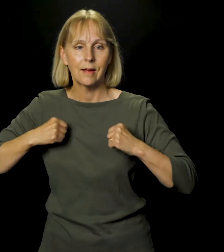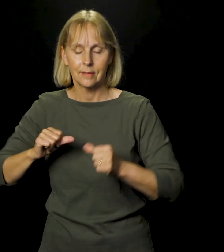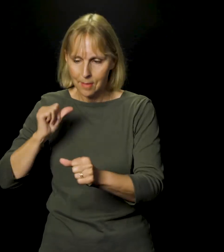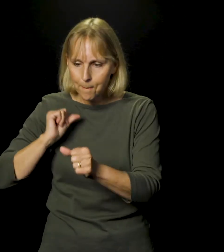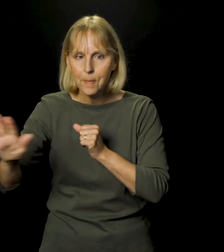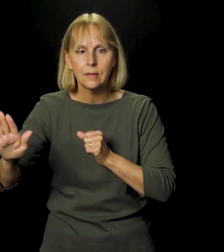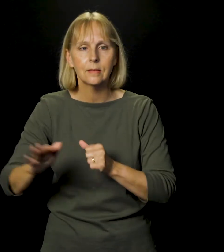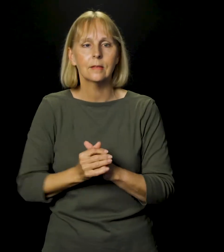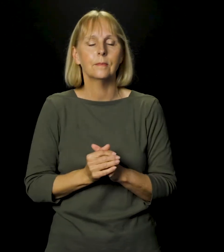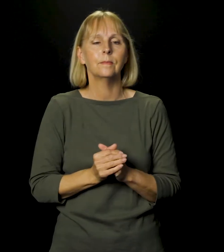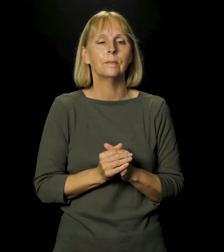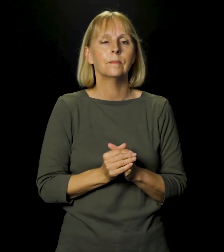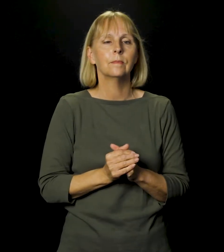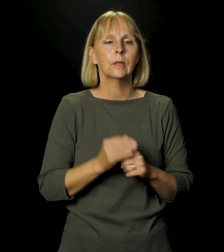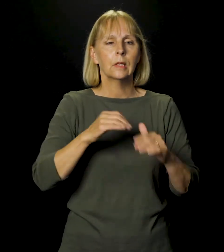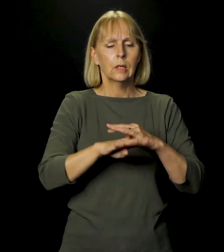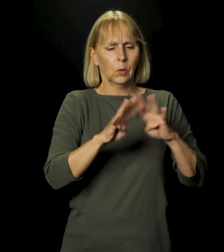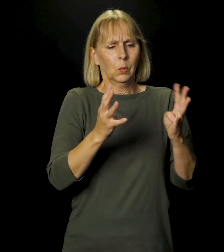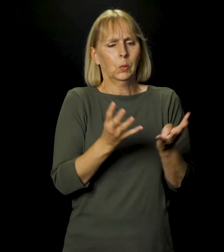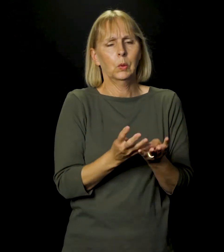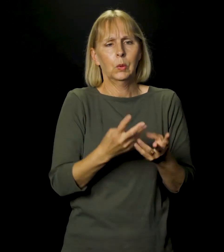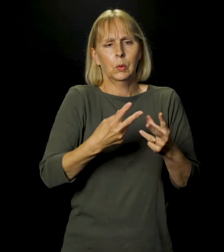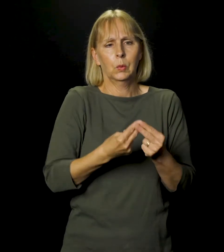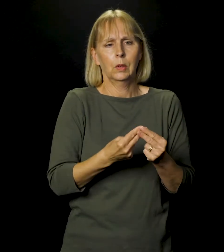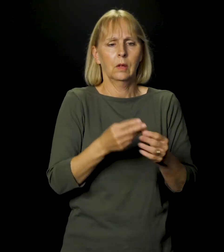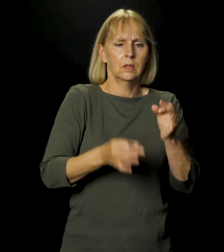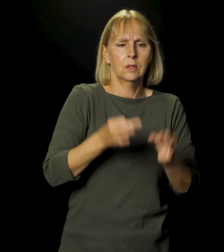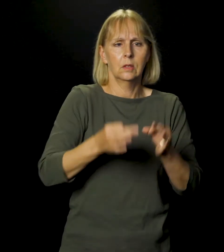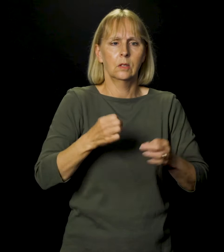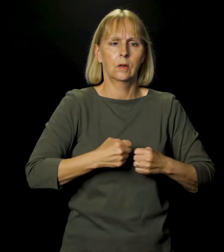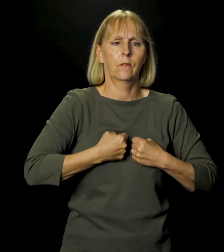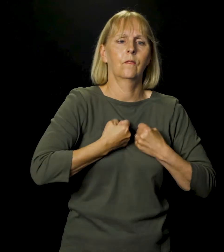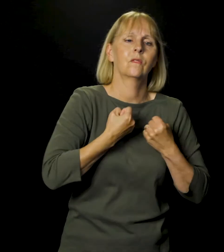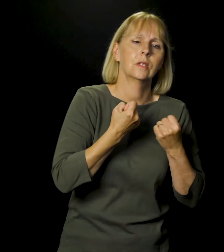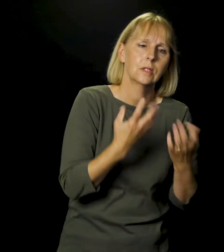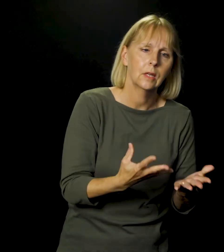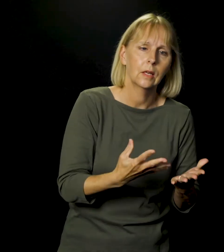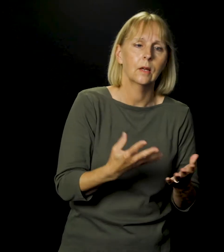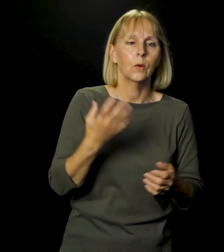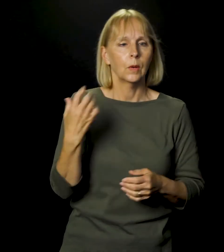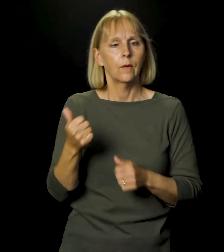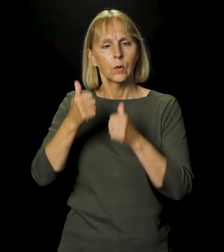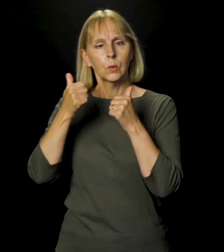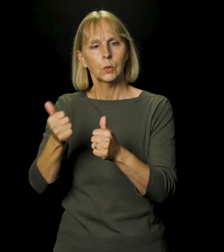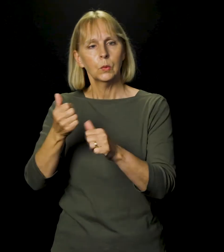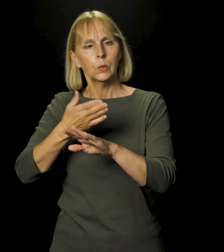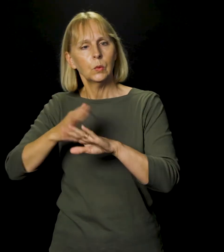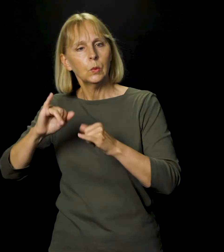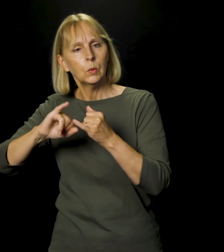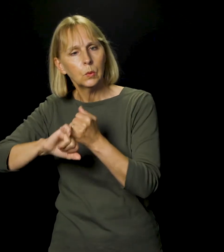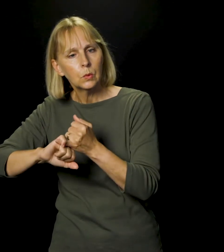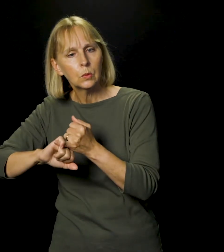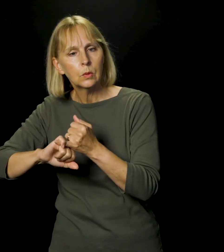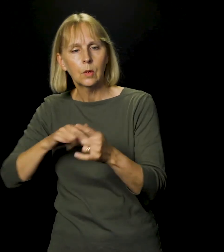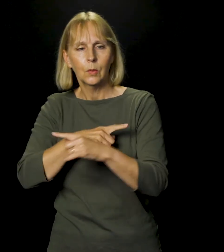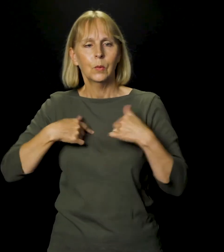In a world overcome by decision fatigue, it's good news, and the truth is you don't have to second guess your identity